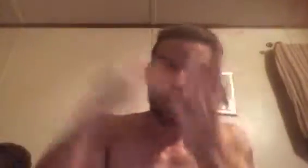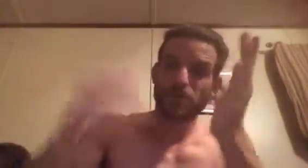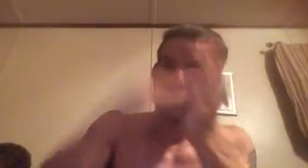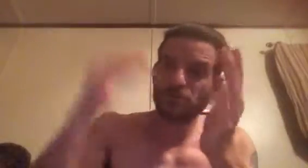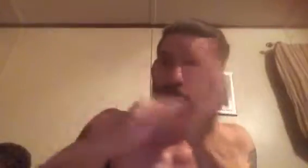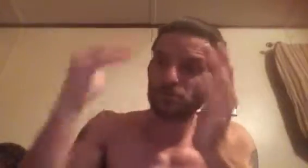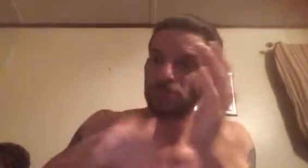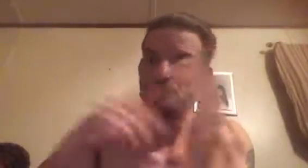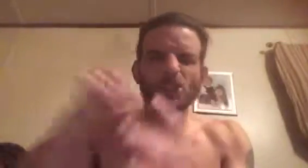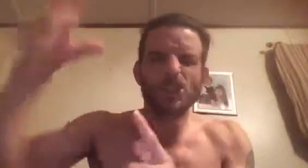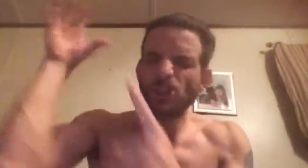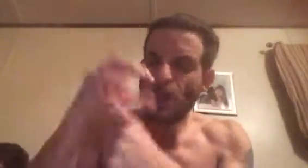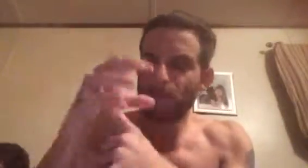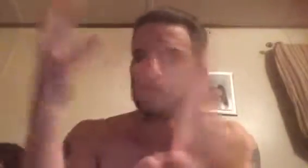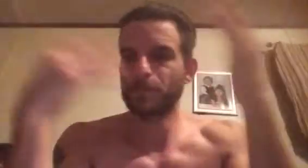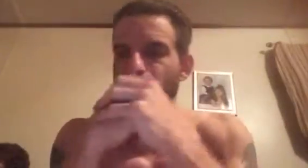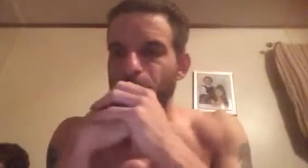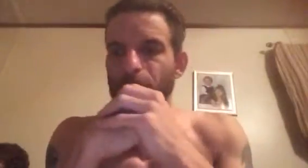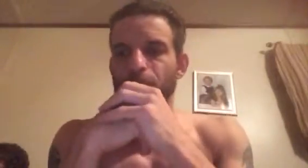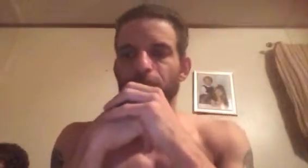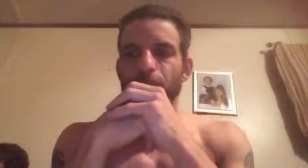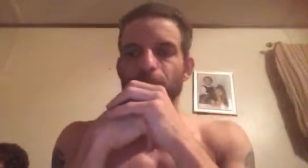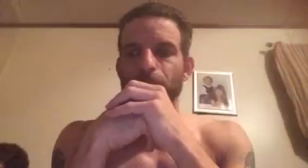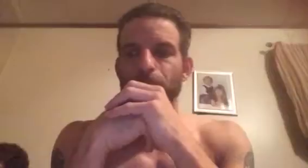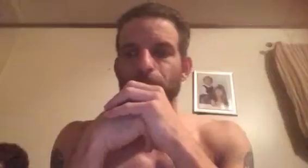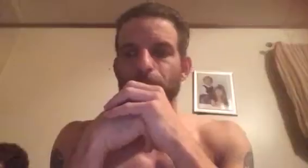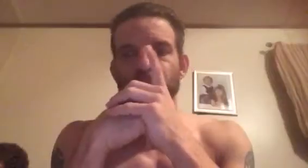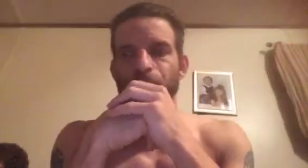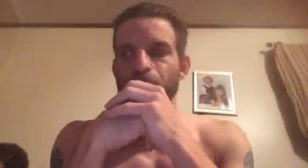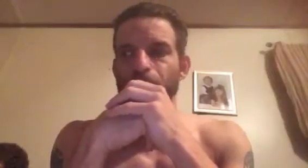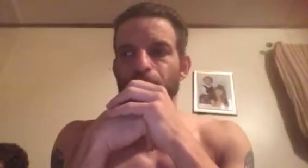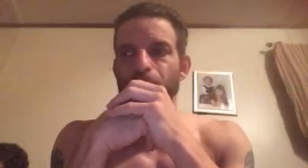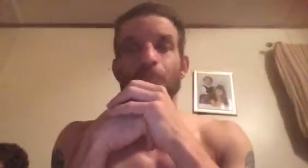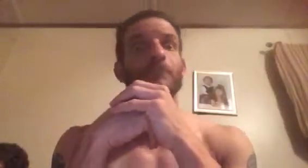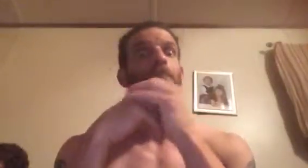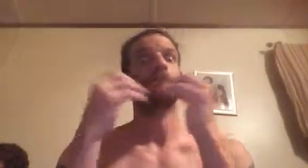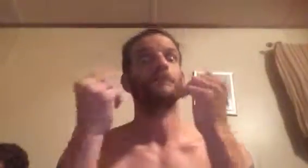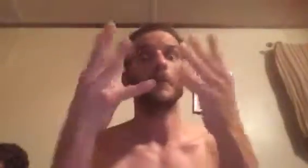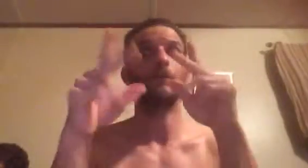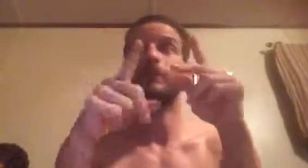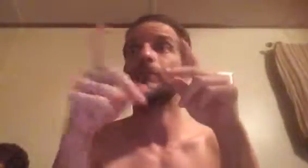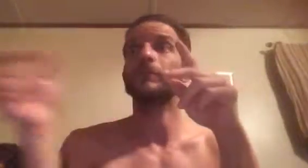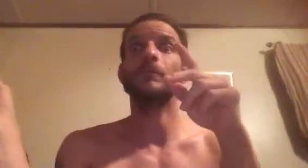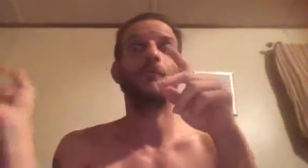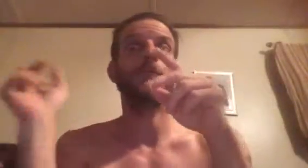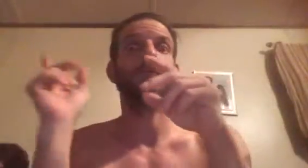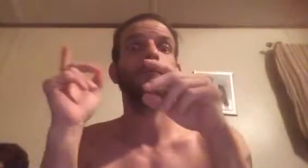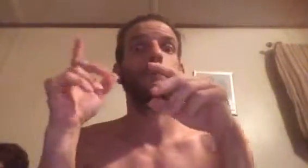do you get to split it? Do you get to take it? Hopefully I'll get to take it, but you never know what'll happen. Well, congratulations, Jimmy. Thank you very much. And that's not